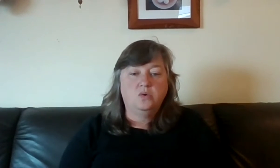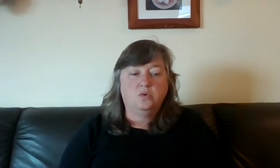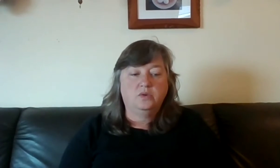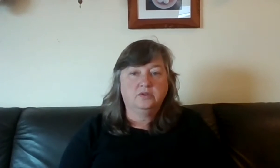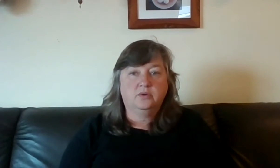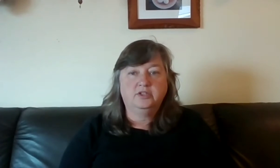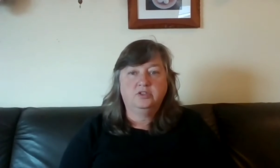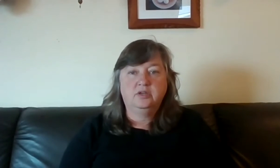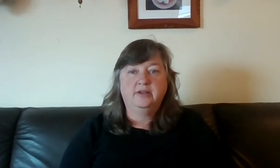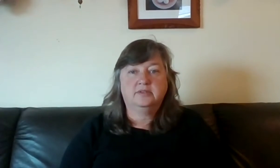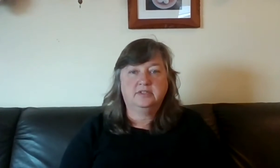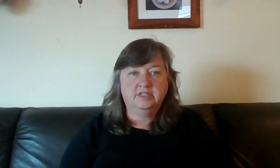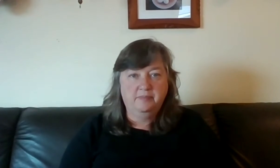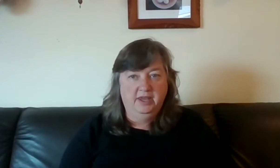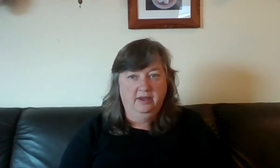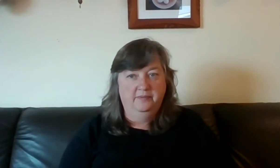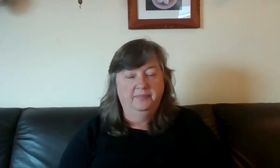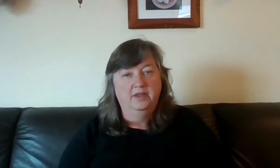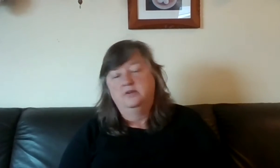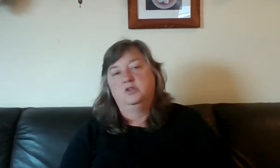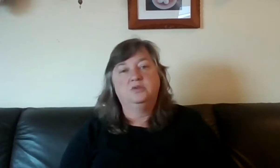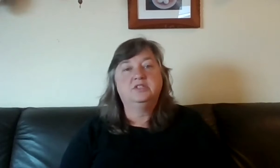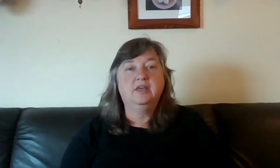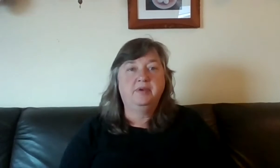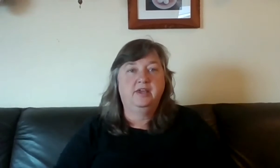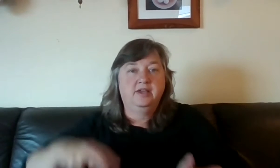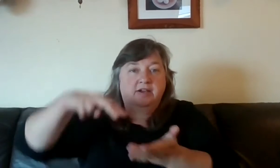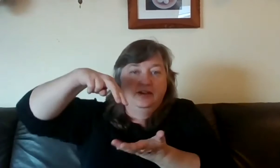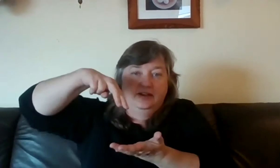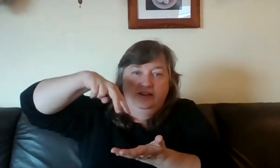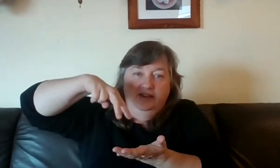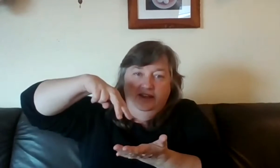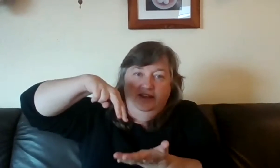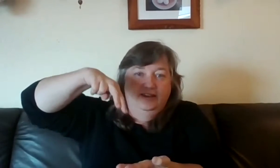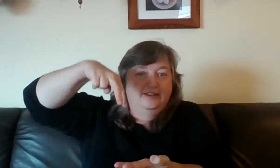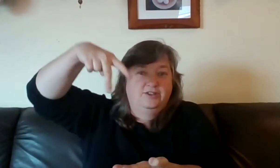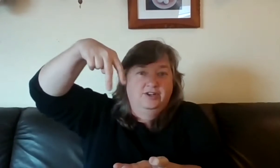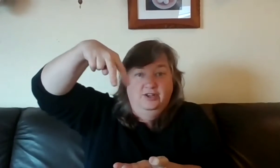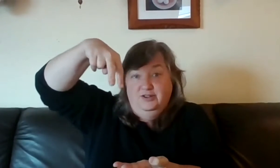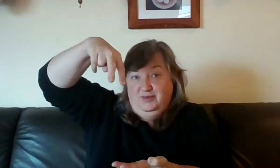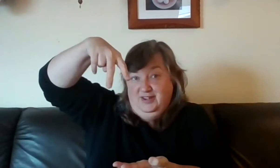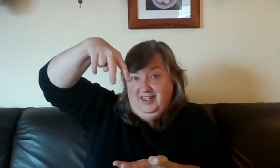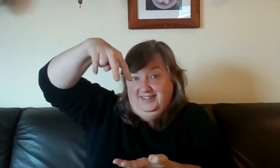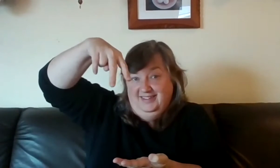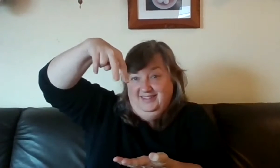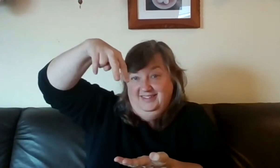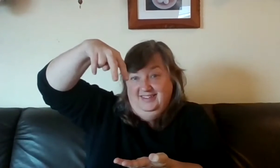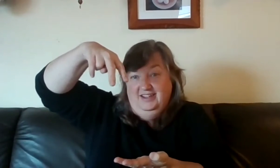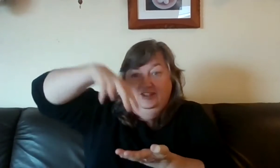Oh, there's a question about skipping. So skipping is you're going to use it with your legs.